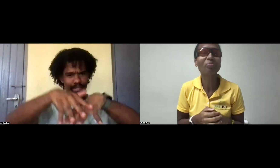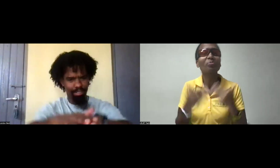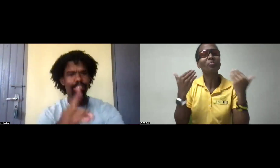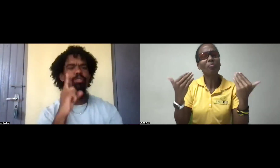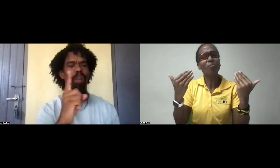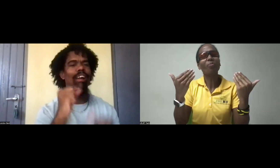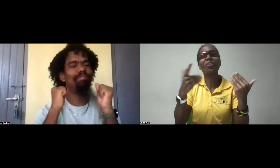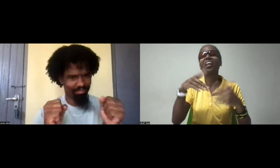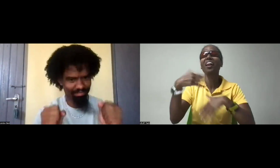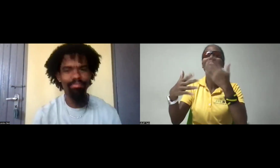well.